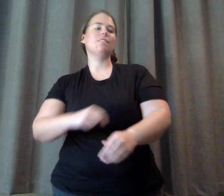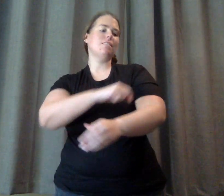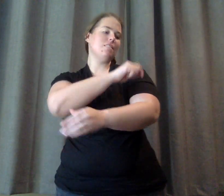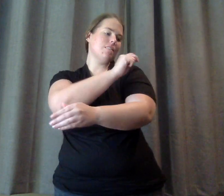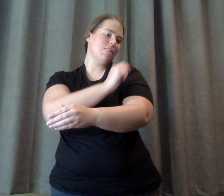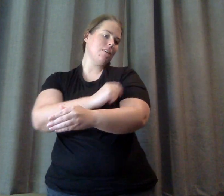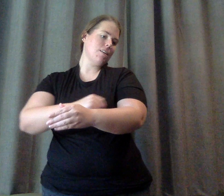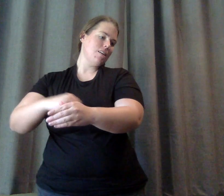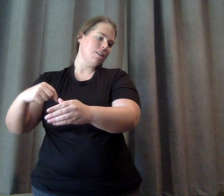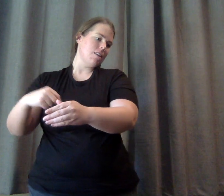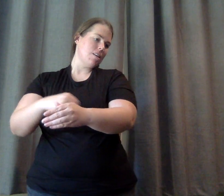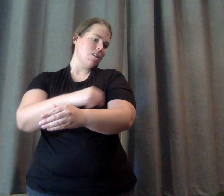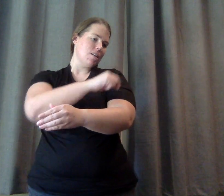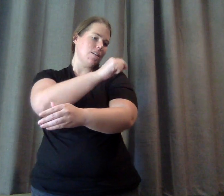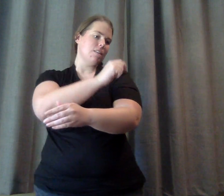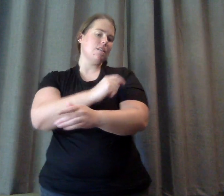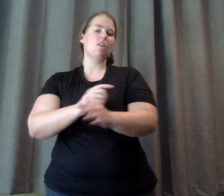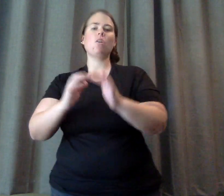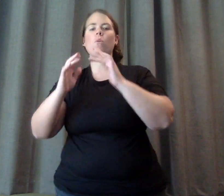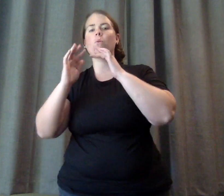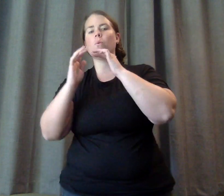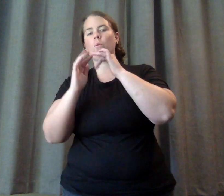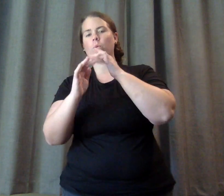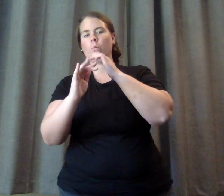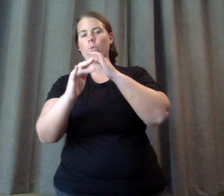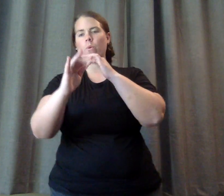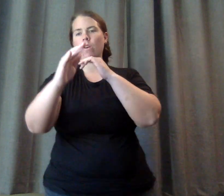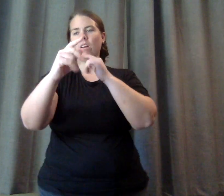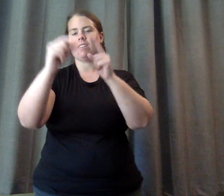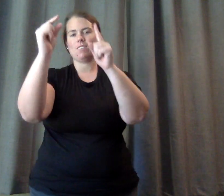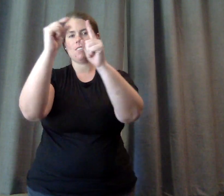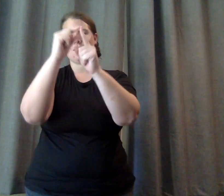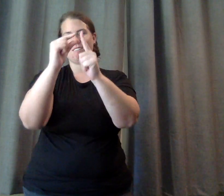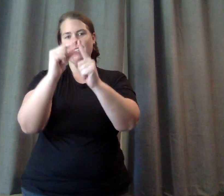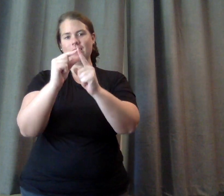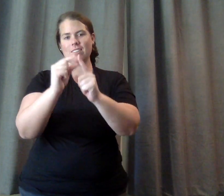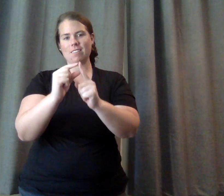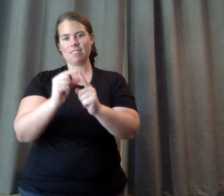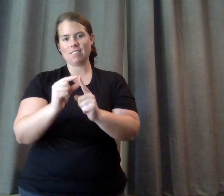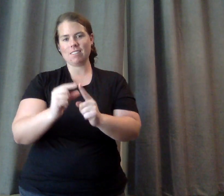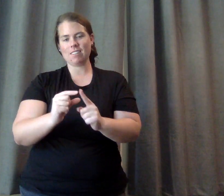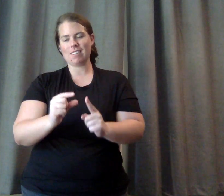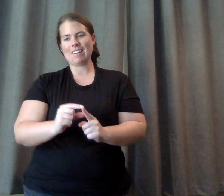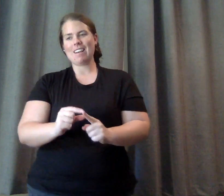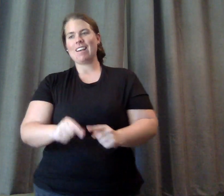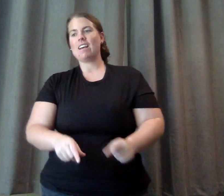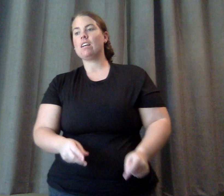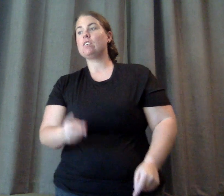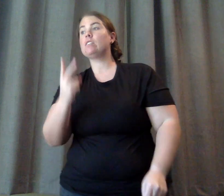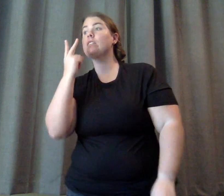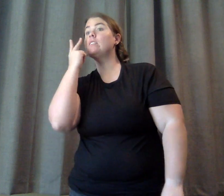Strings. Winds. Words. There you see